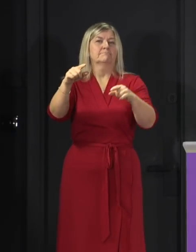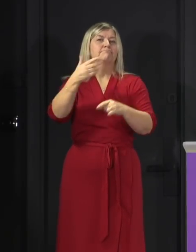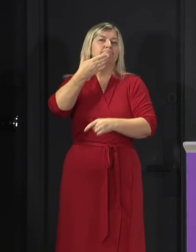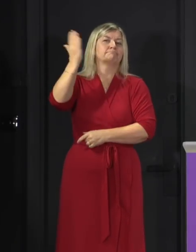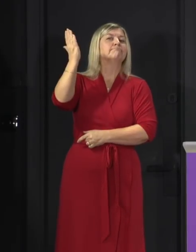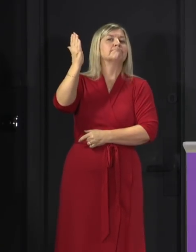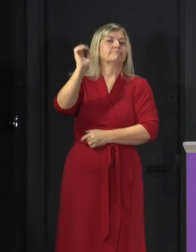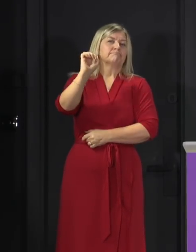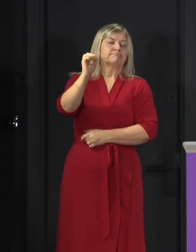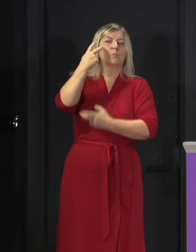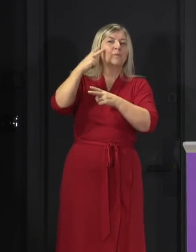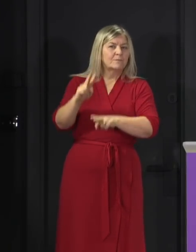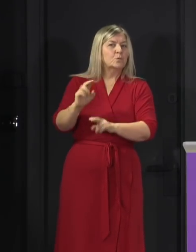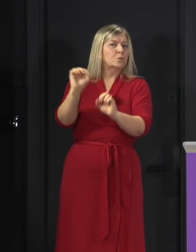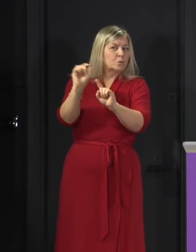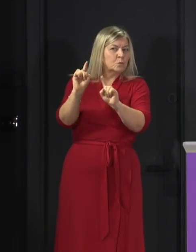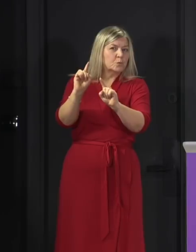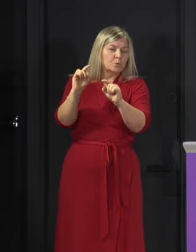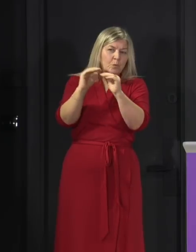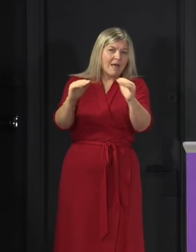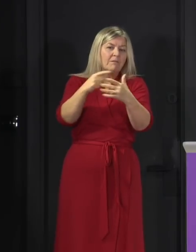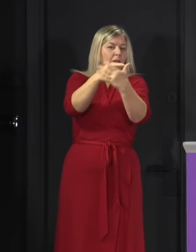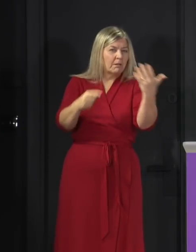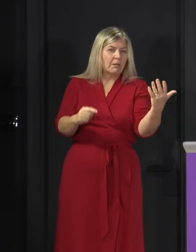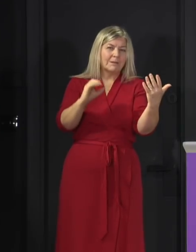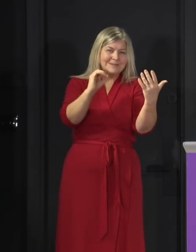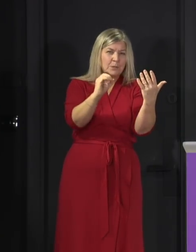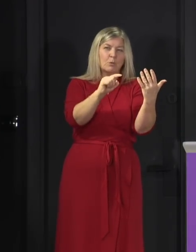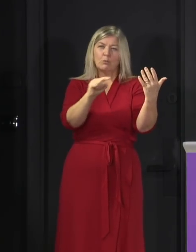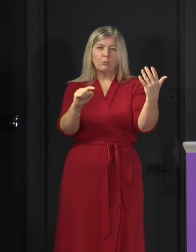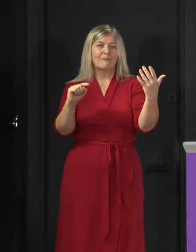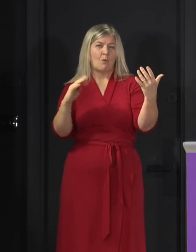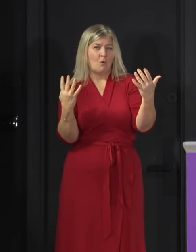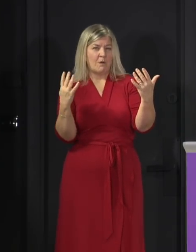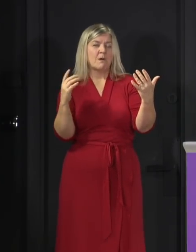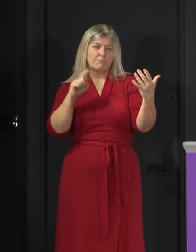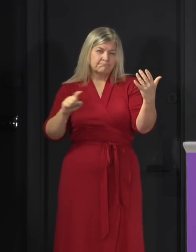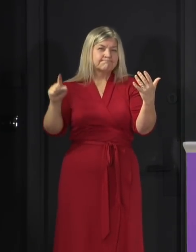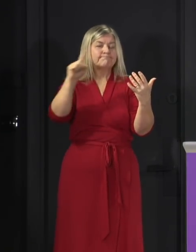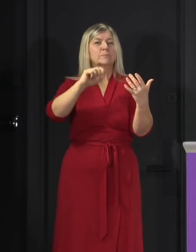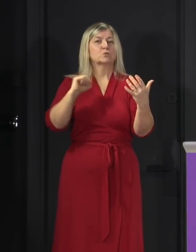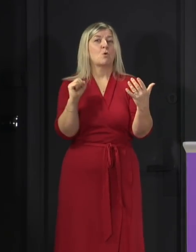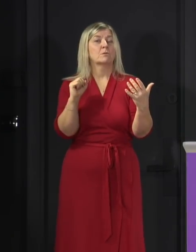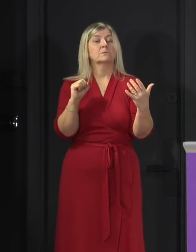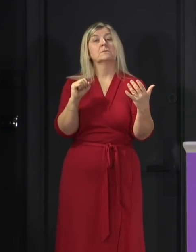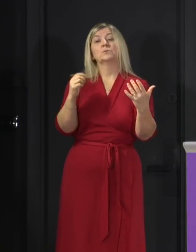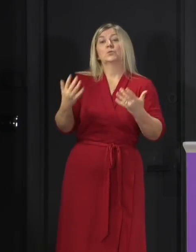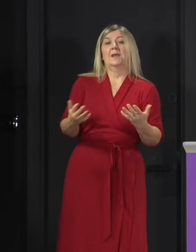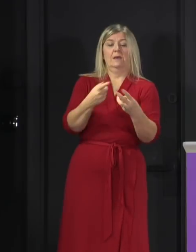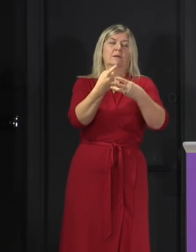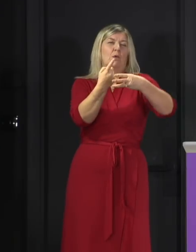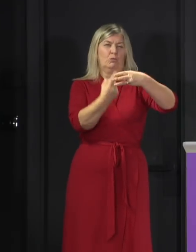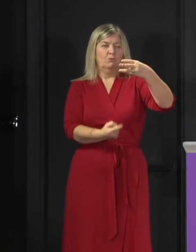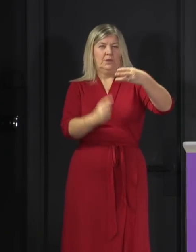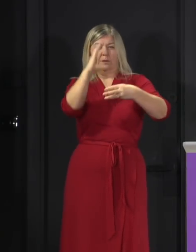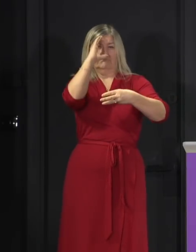the latest review of the levels of protection that apply in each local authority area. For today, though, there are 3 items that